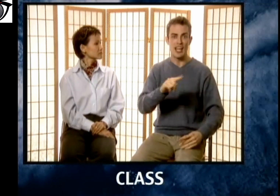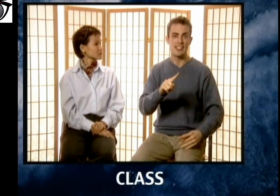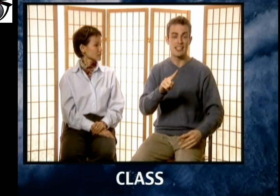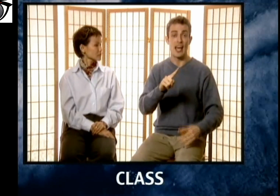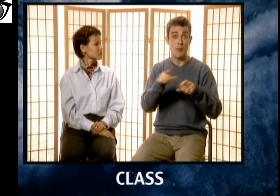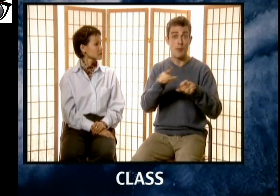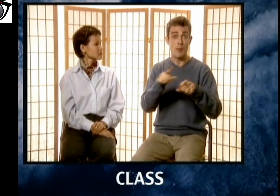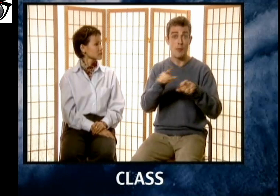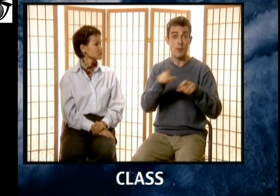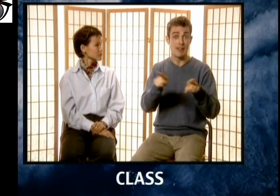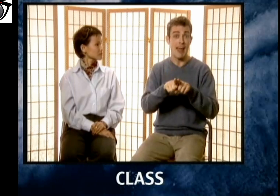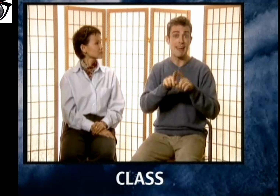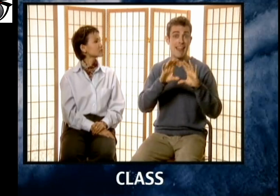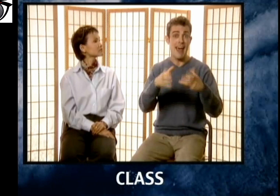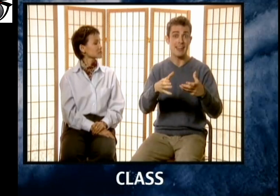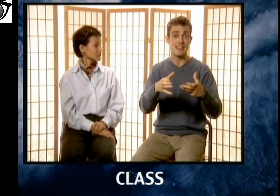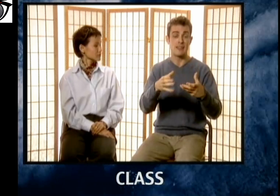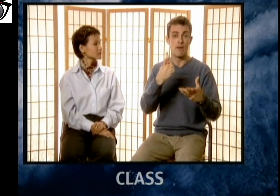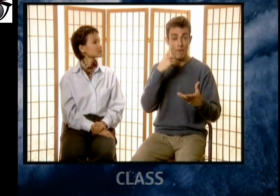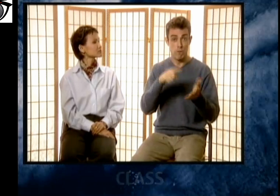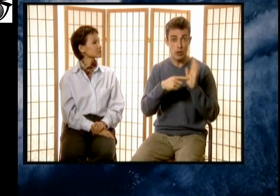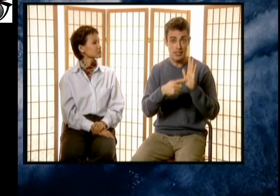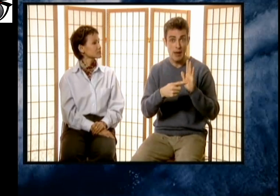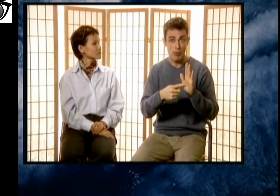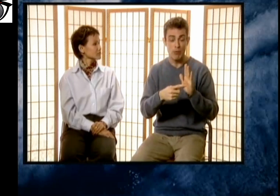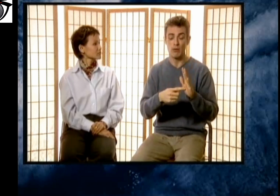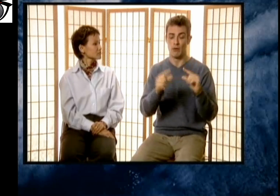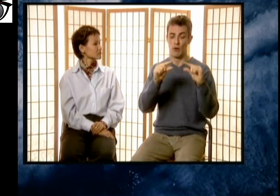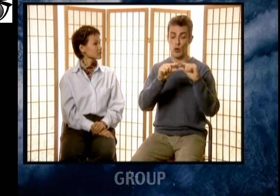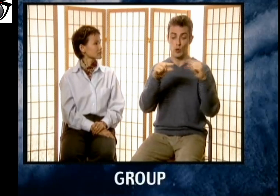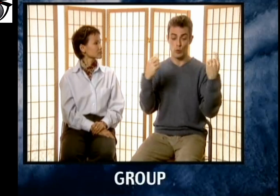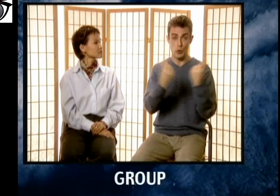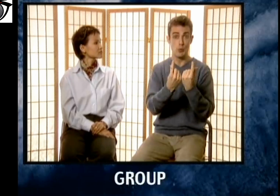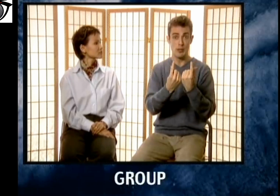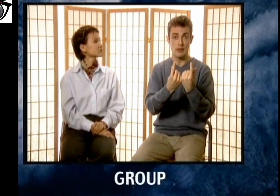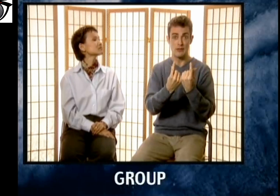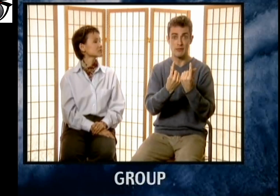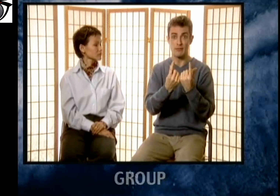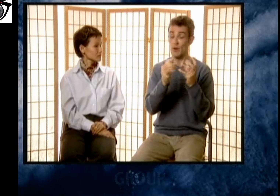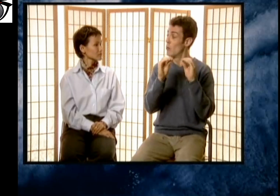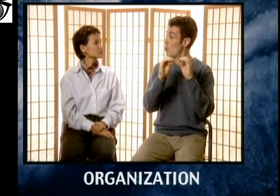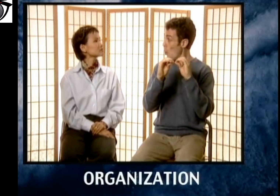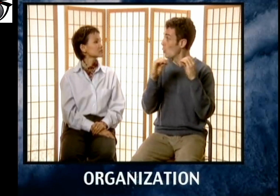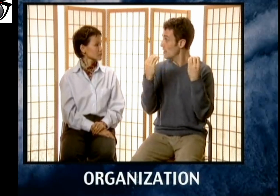more initialized signs formed like class. For example, group,